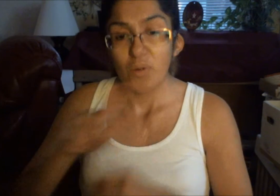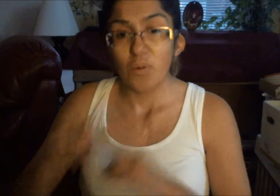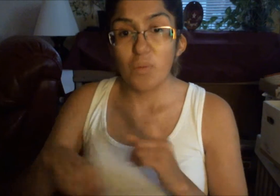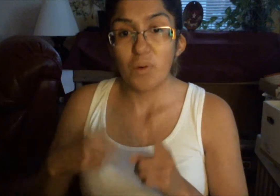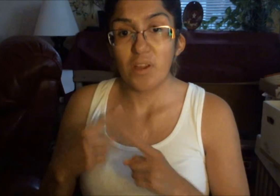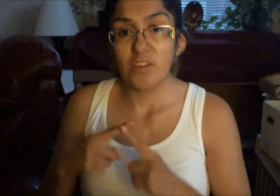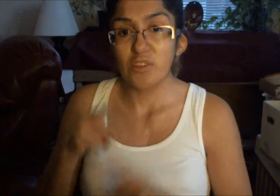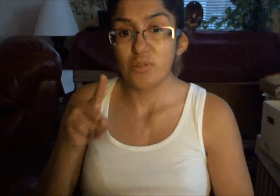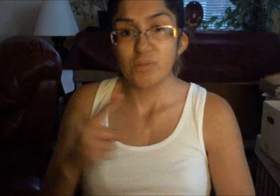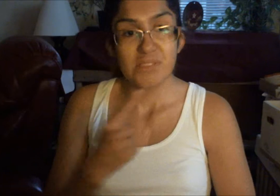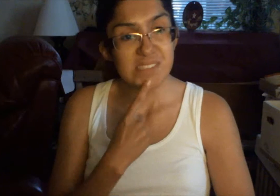I love cars.